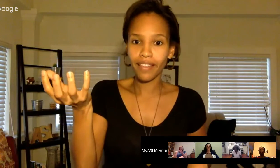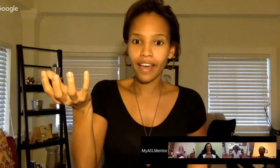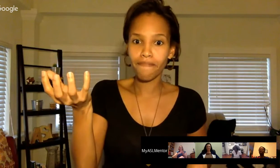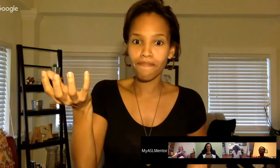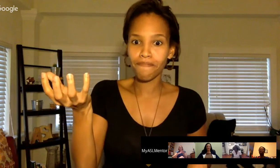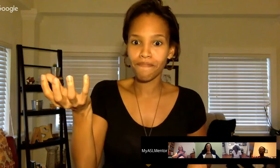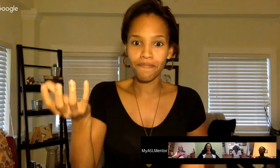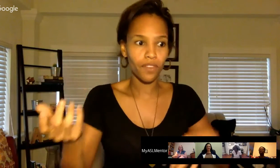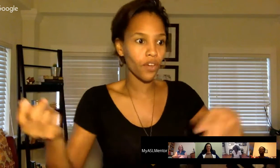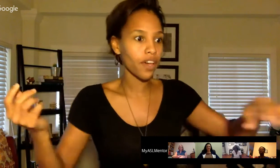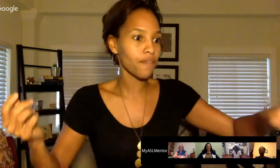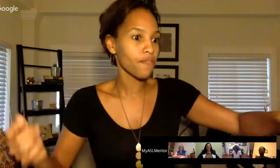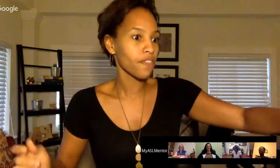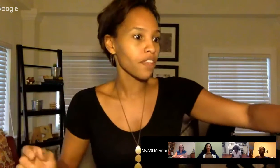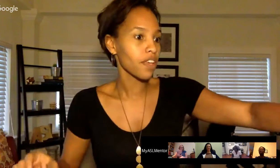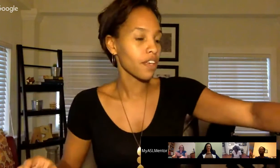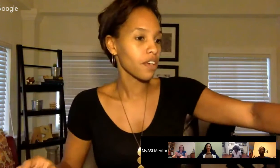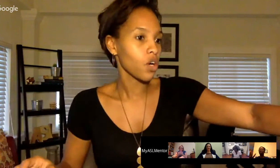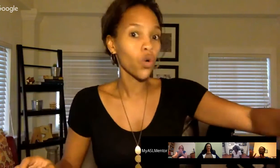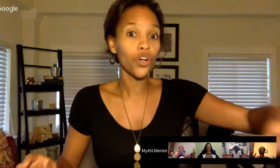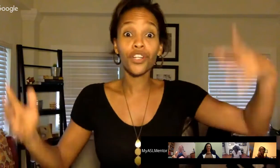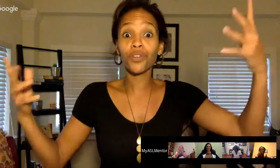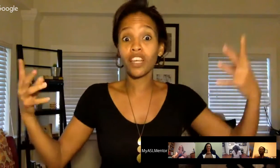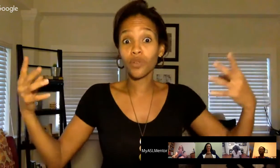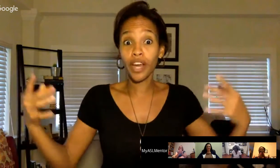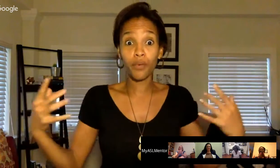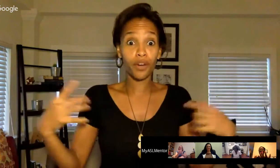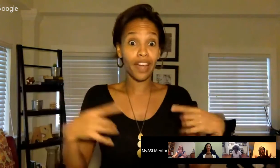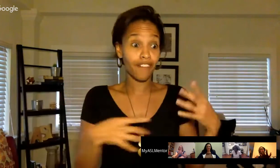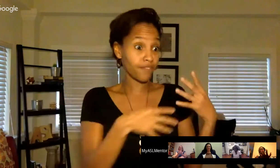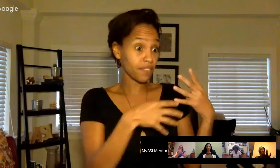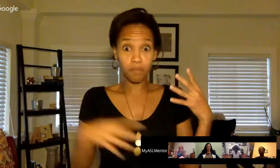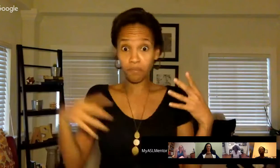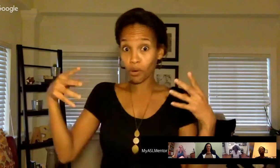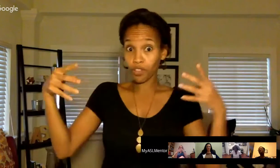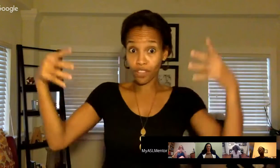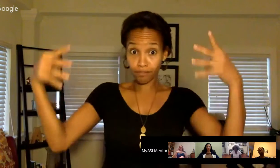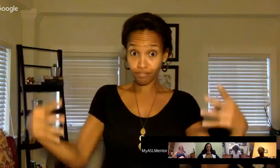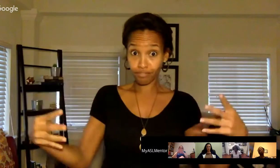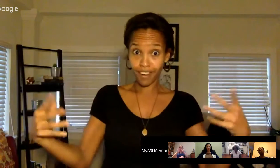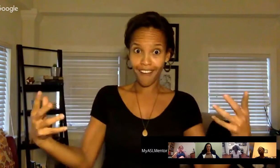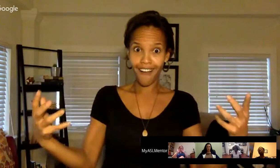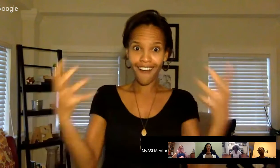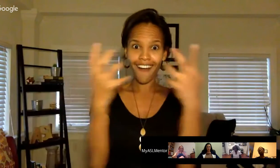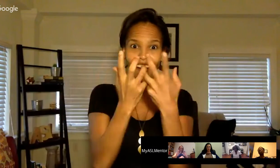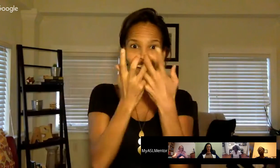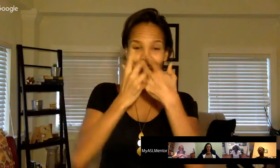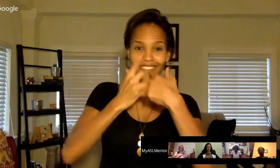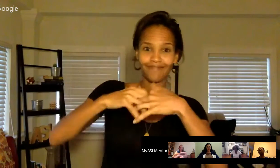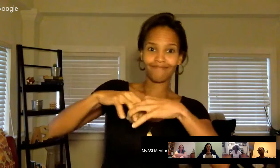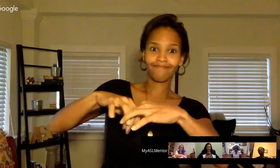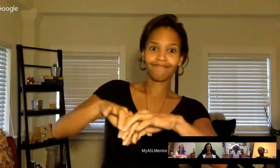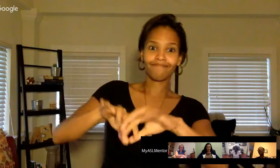something like that, okay? Or you could do it the other way where we have both of them. That